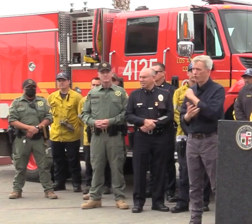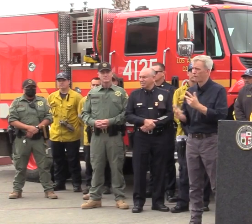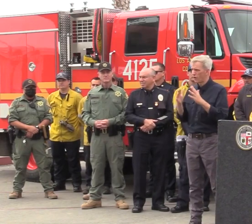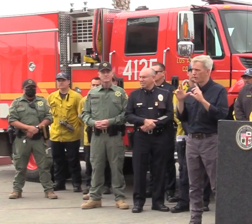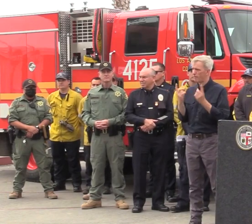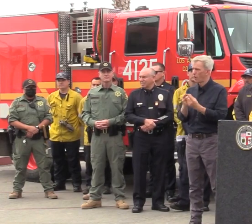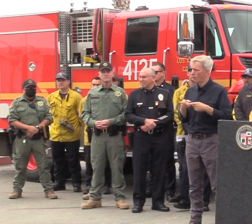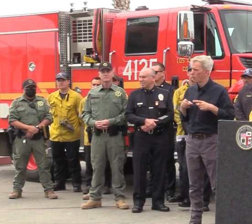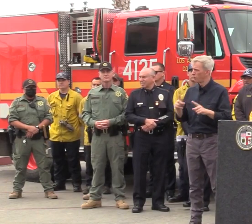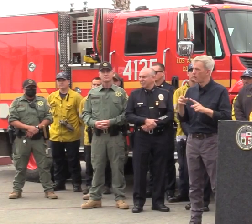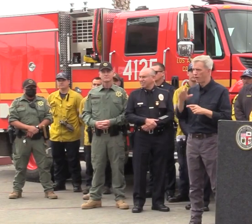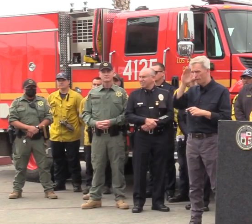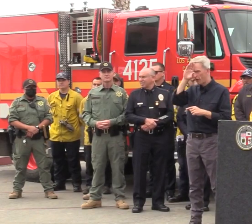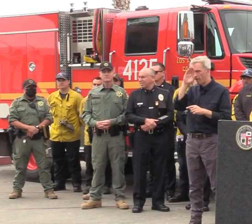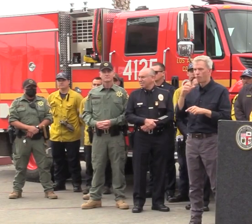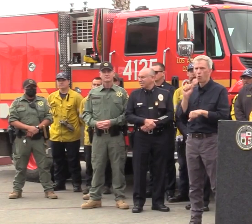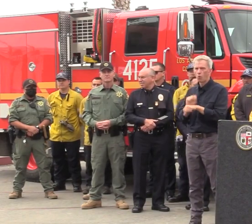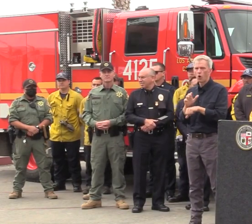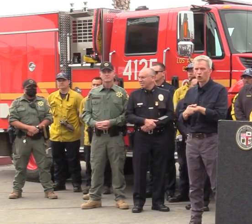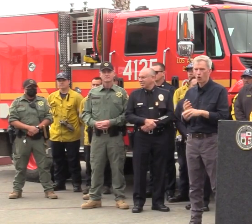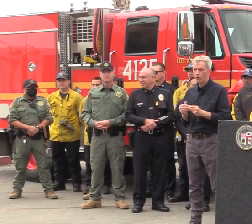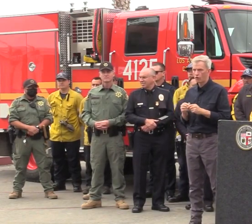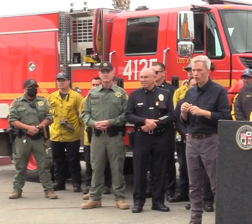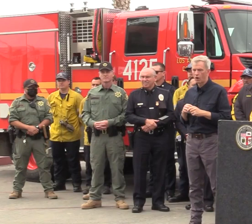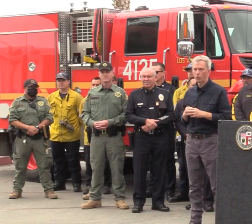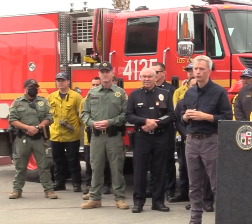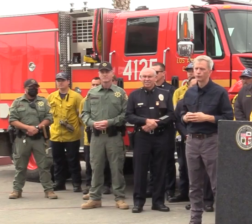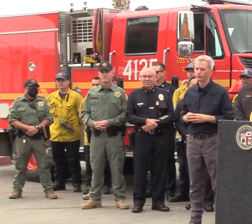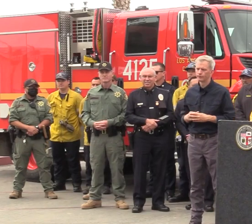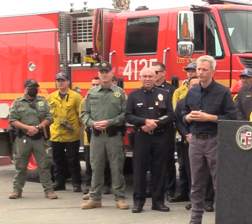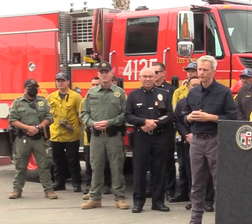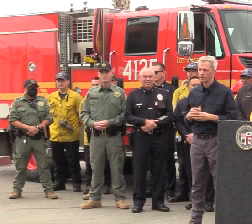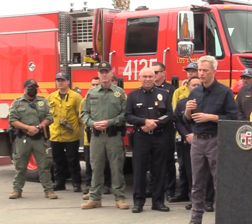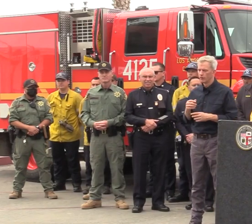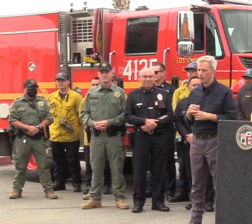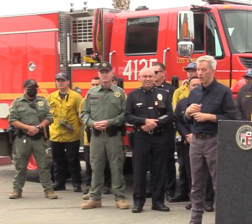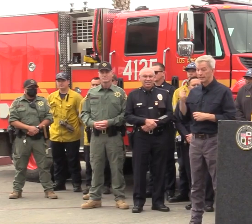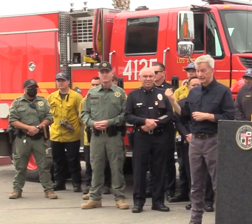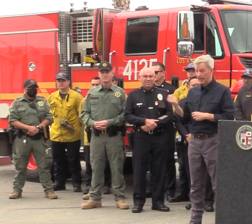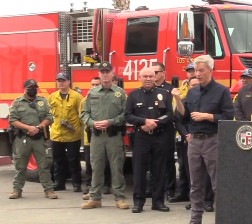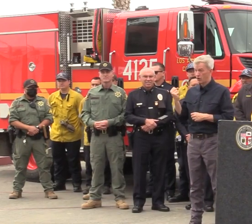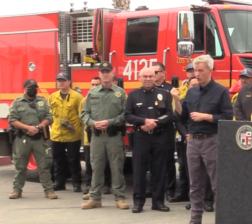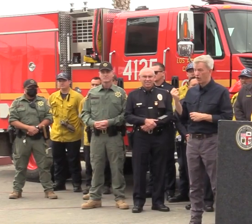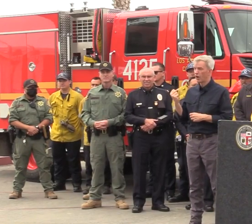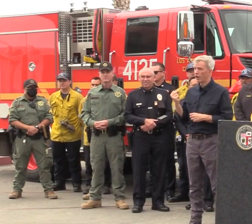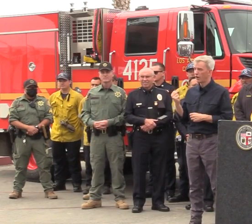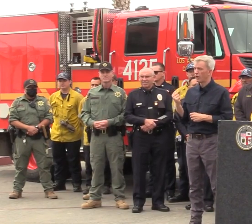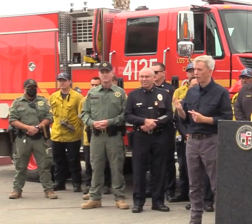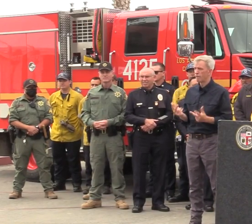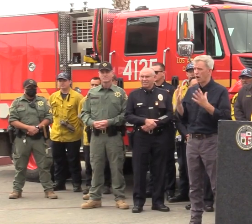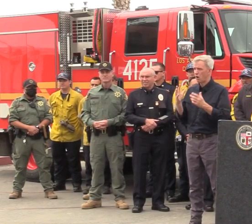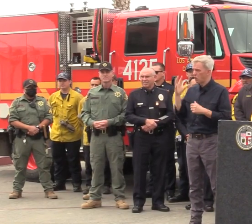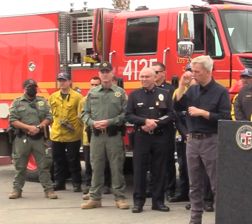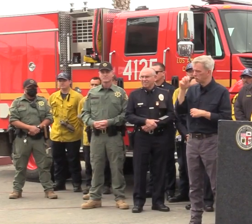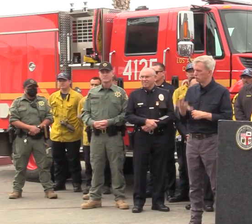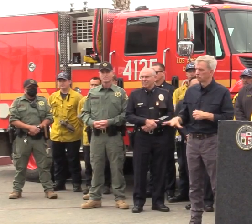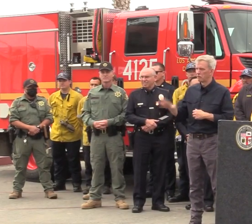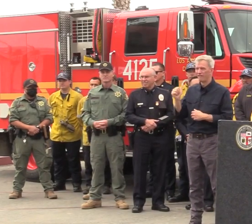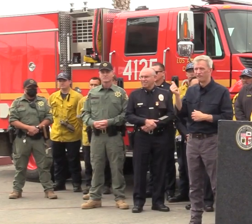ground. By 6:30 a.m. on Saturday, May 15th, the fire was estimated at 15 acres.